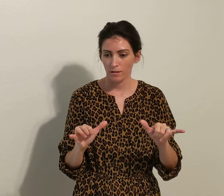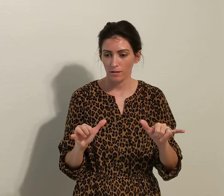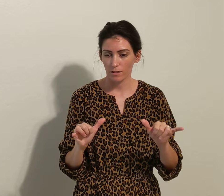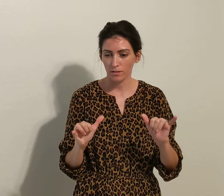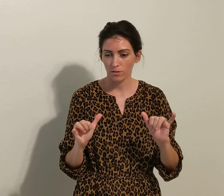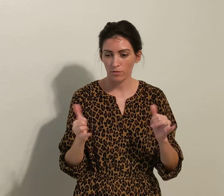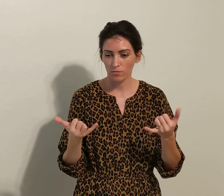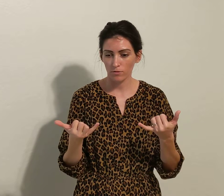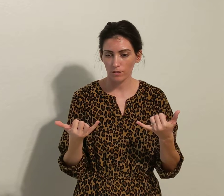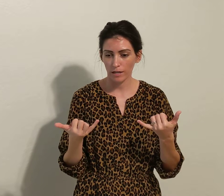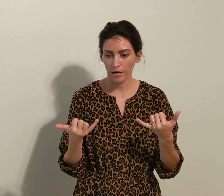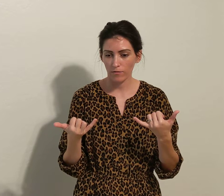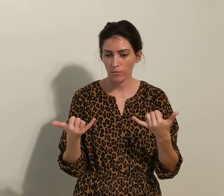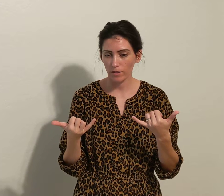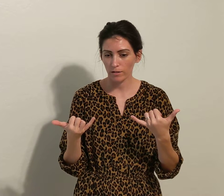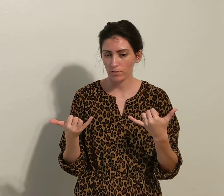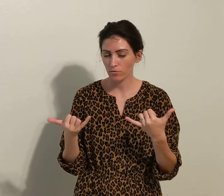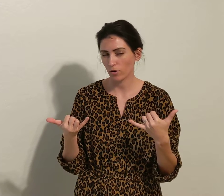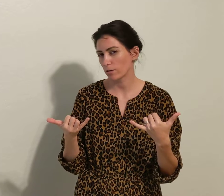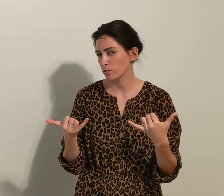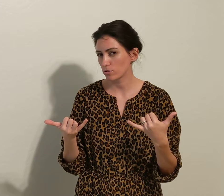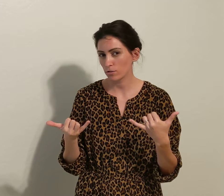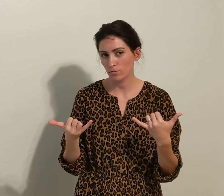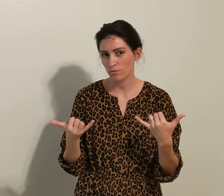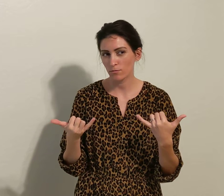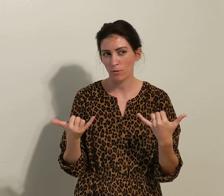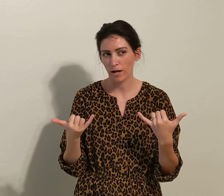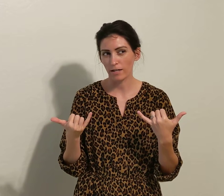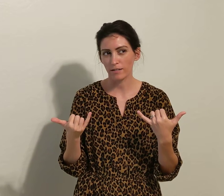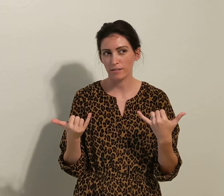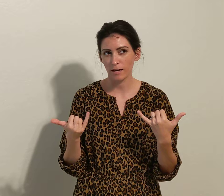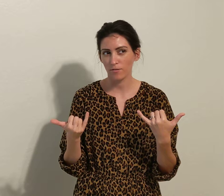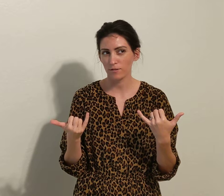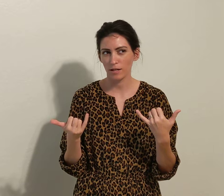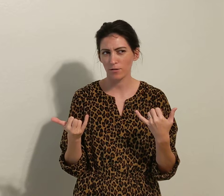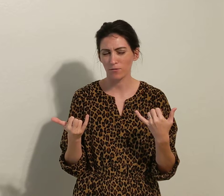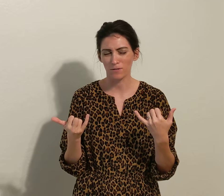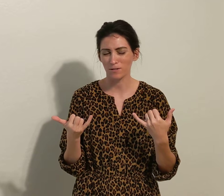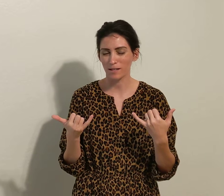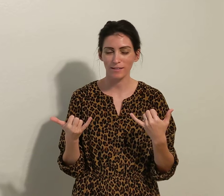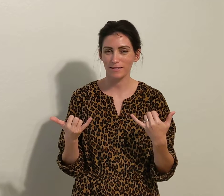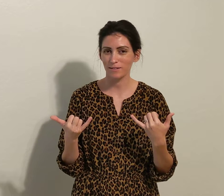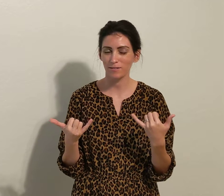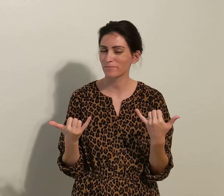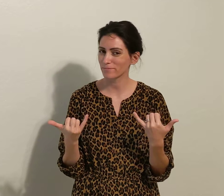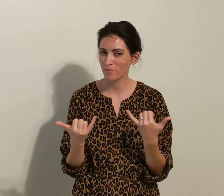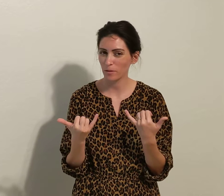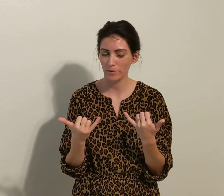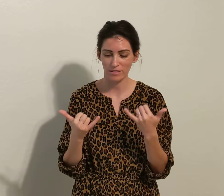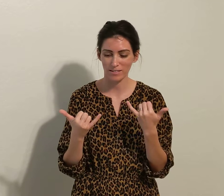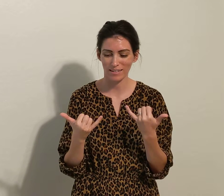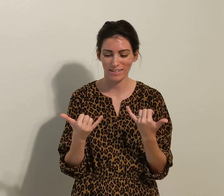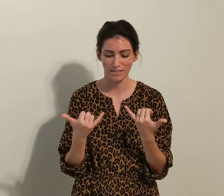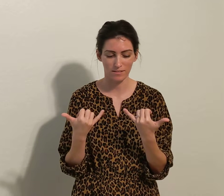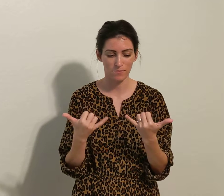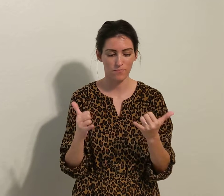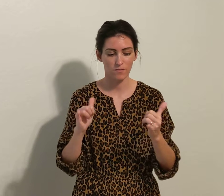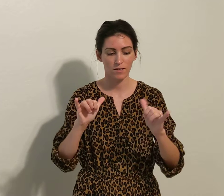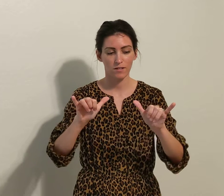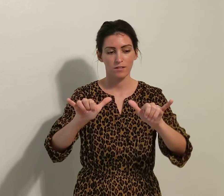and I don't really have a way to describe it to you, why it sounds like or feels like still. It just kind of does.